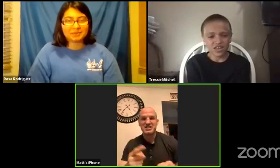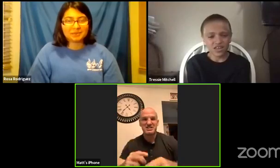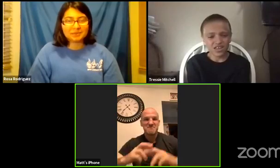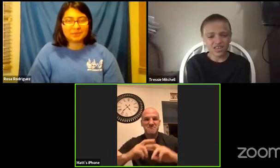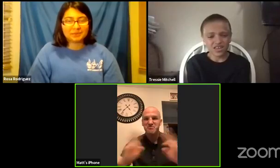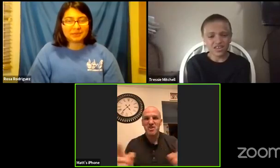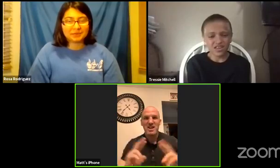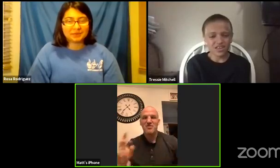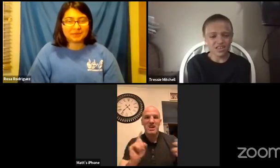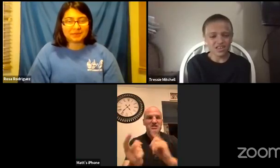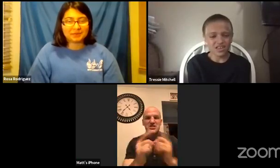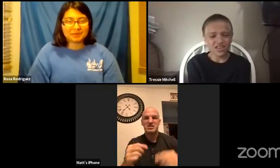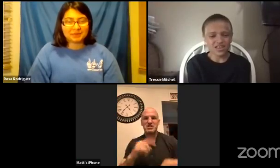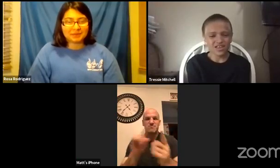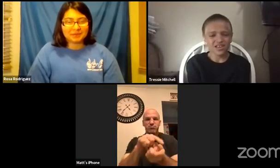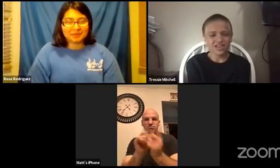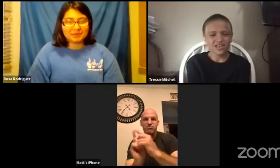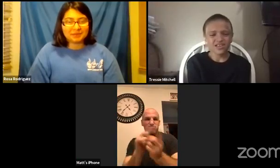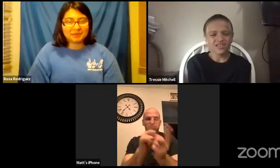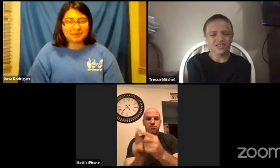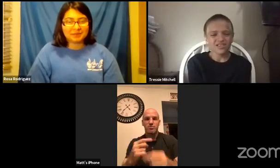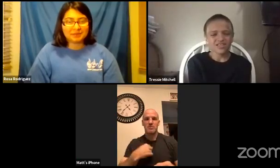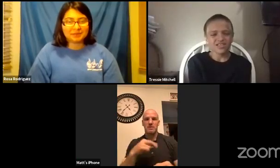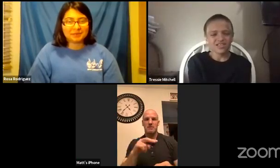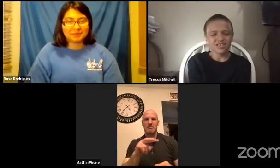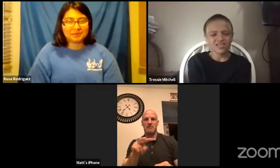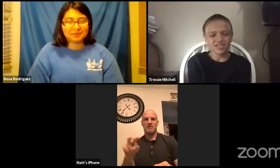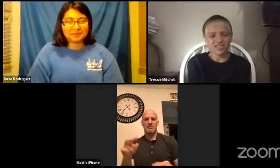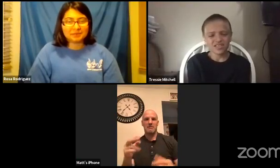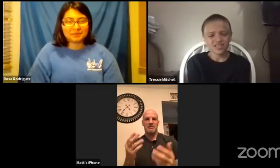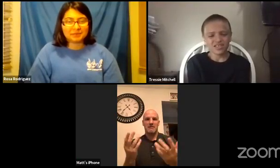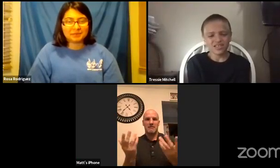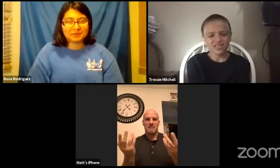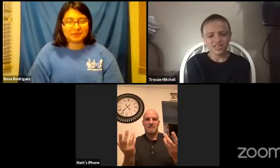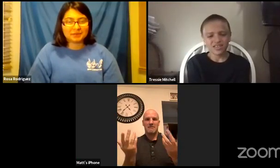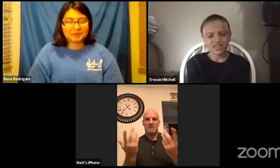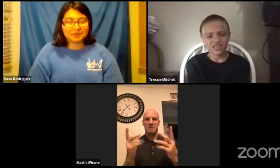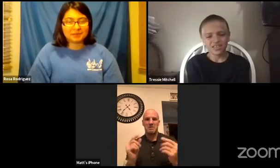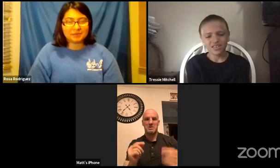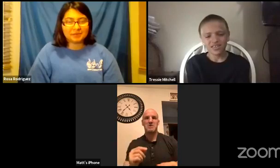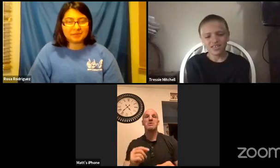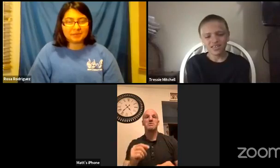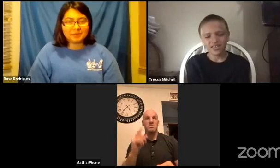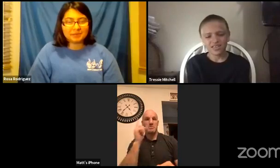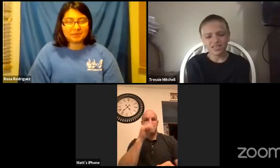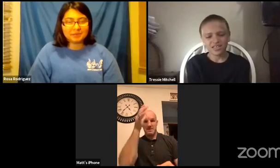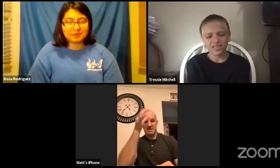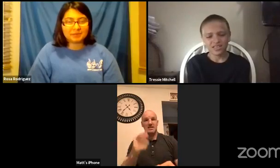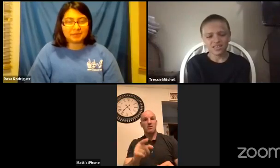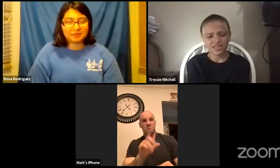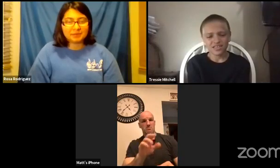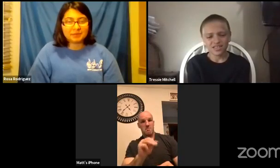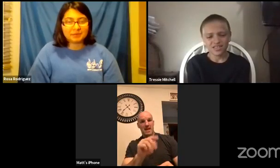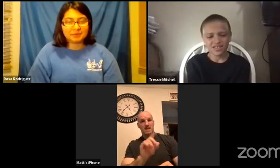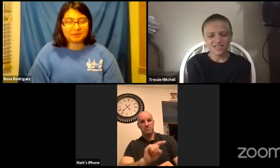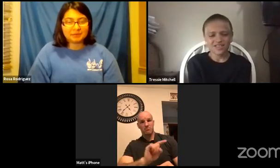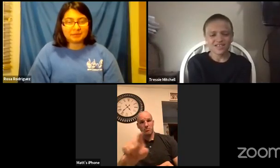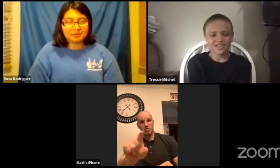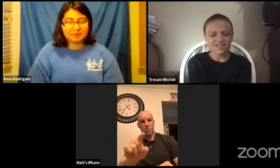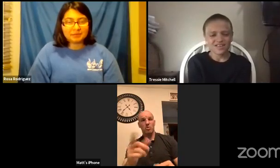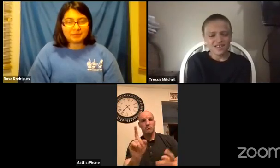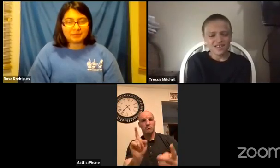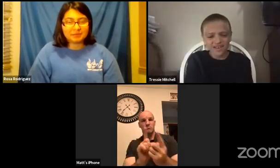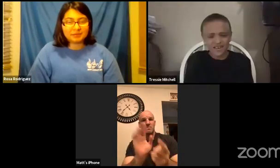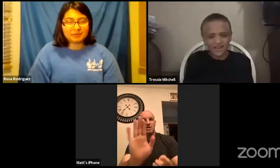really struggling to learn the game with our helmets. I could, very limited lip